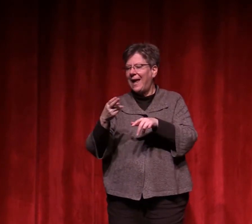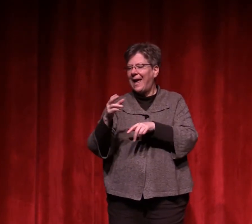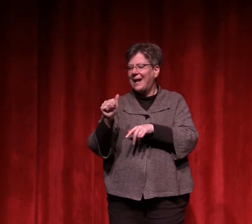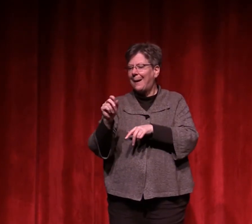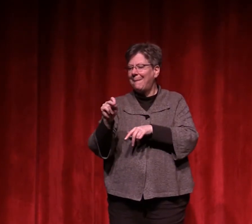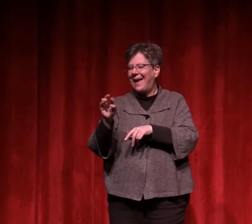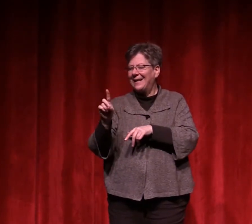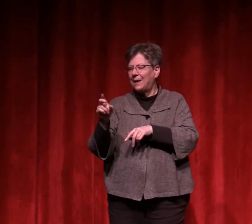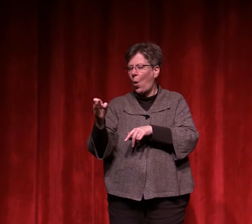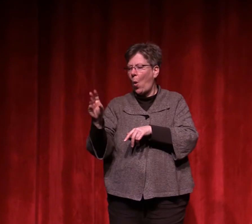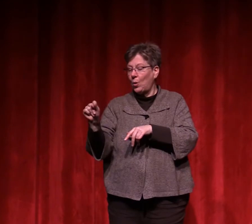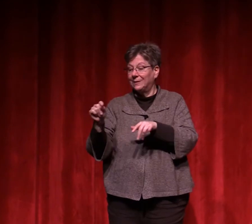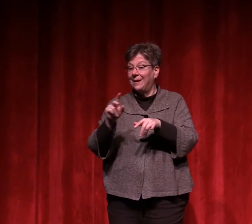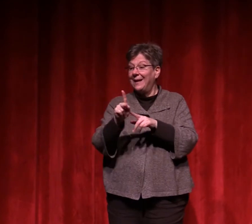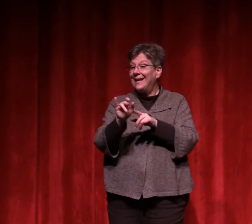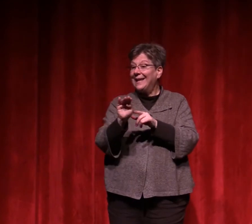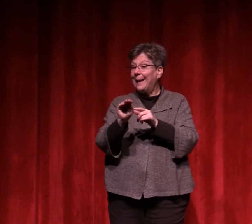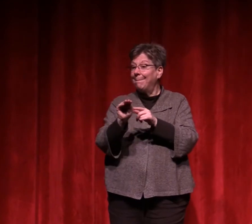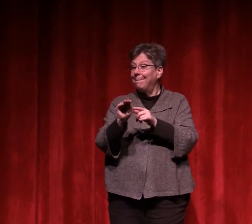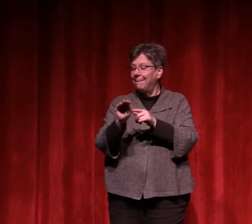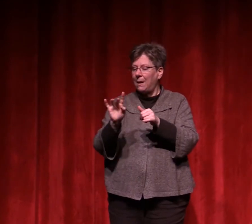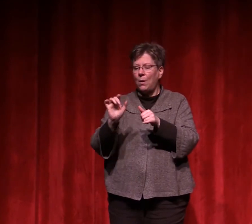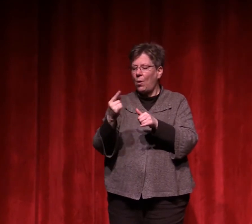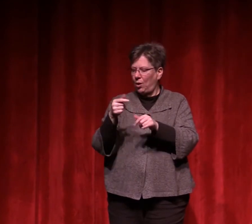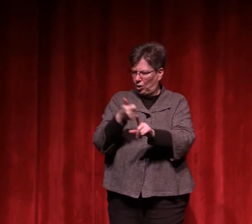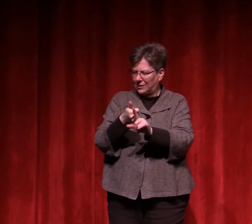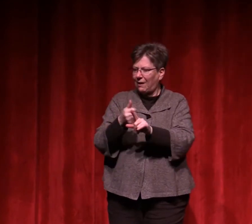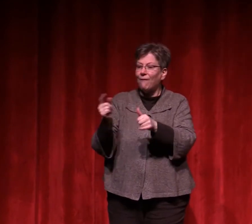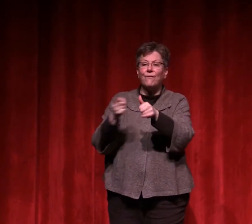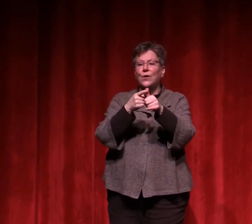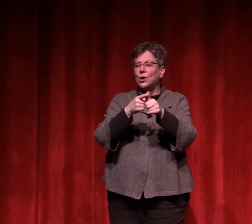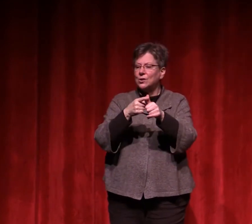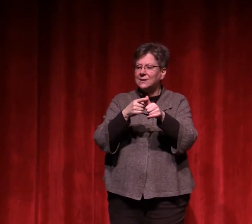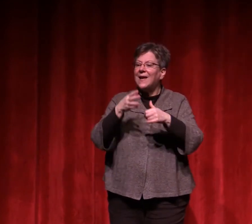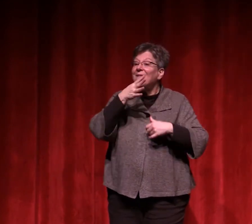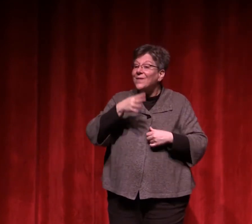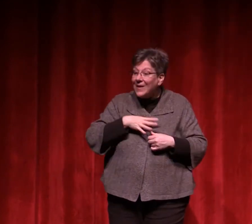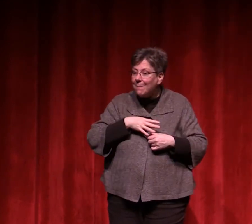Kim happens to be one of the first female smoke jumpers ever. And it was